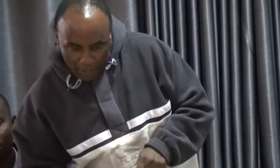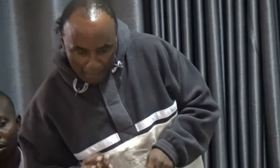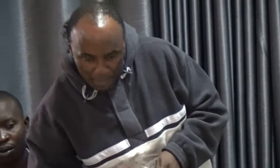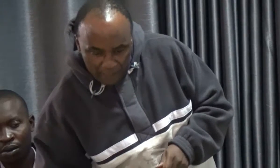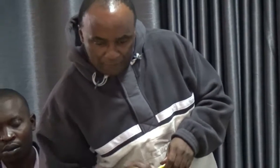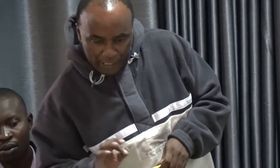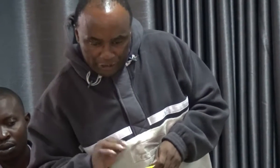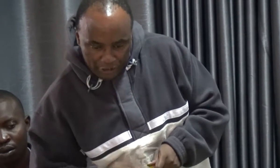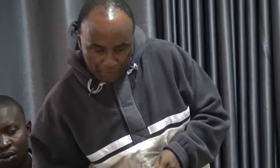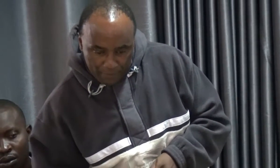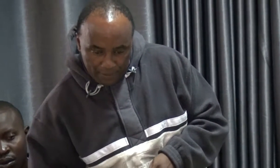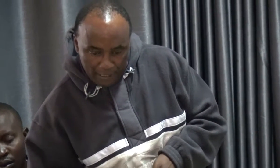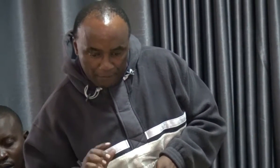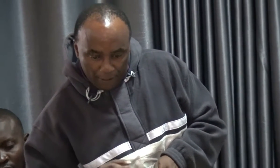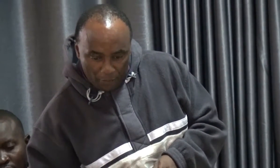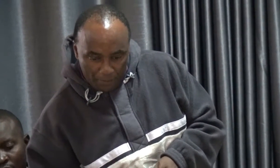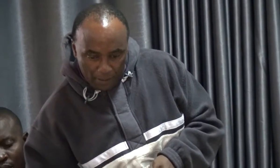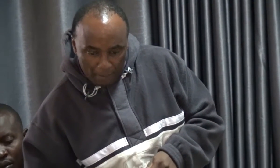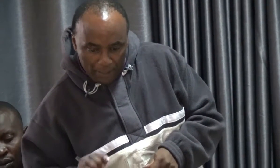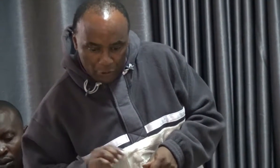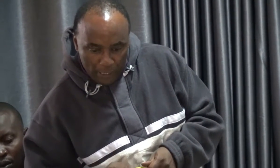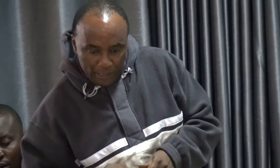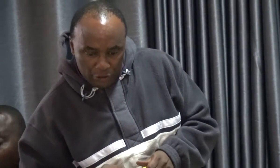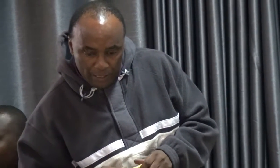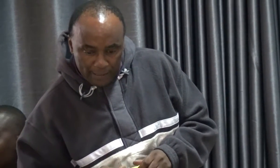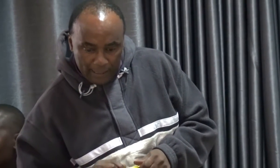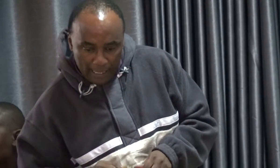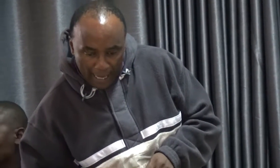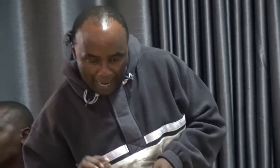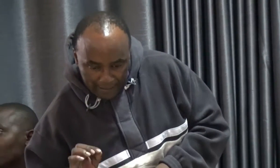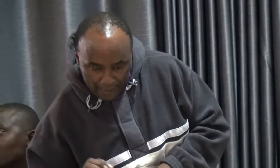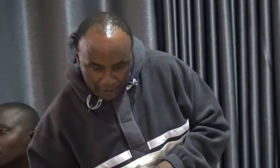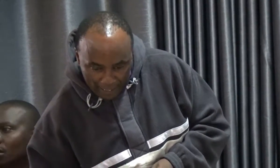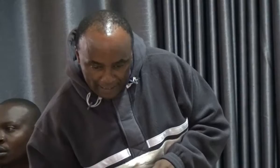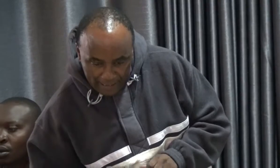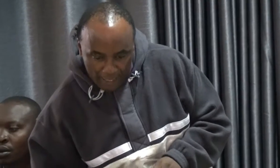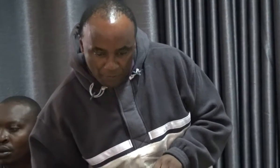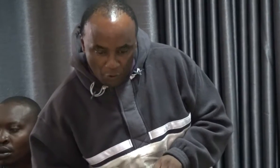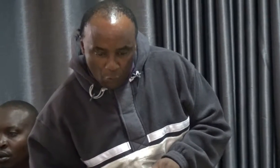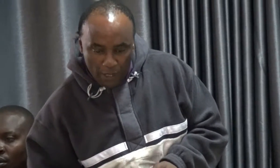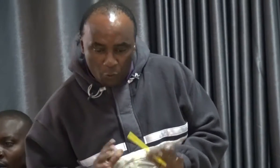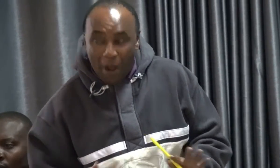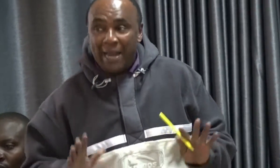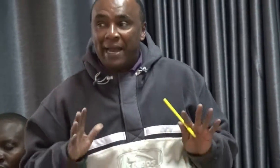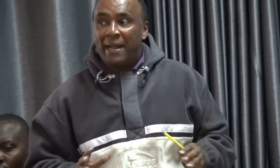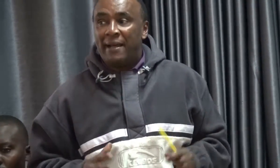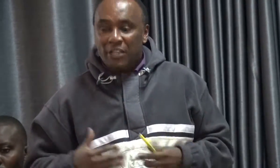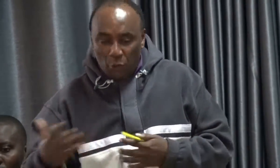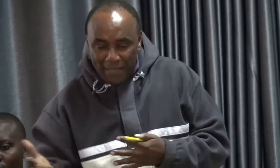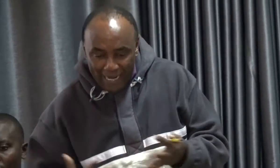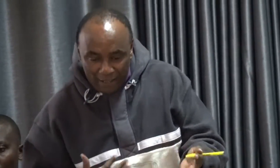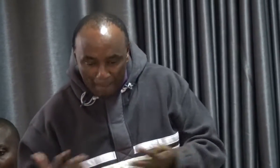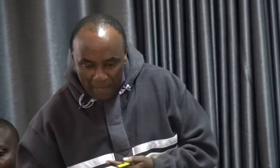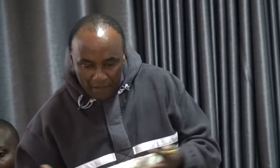next one, meaningful relationship develop between students as they spend time with one another.